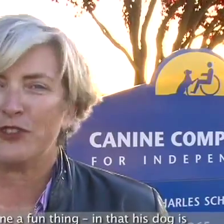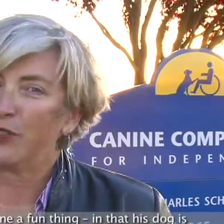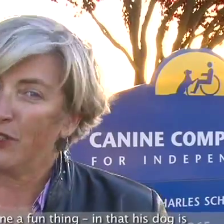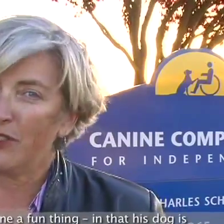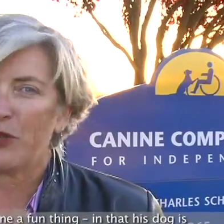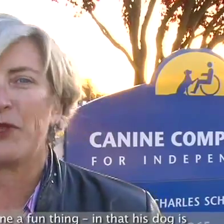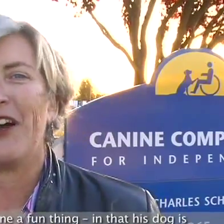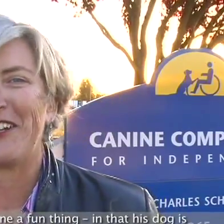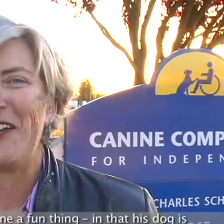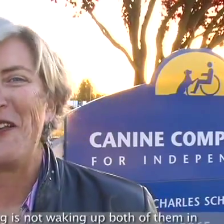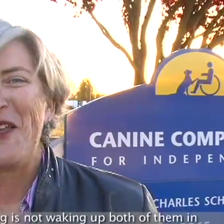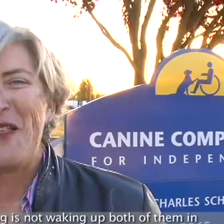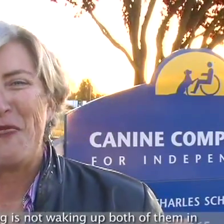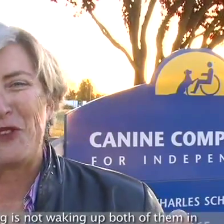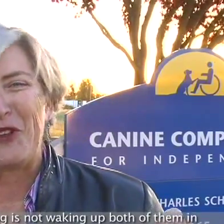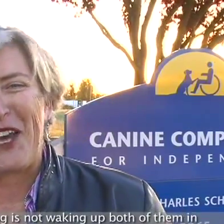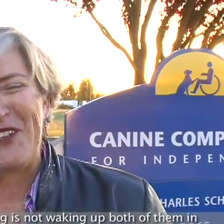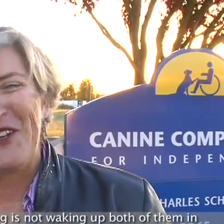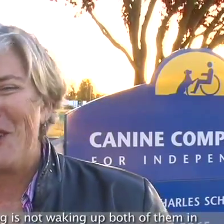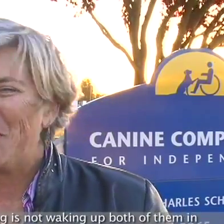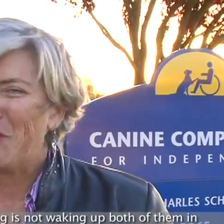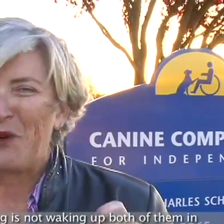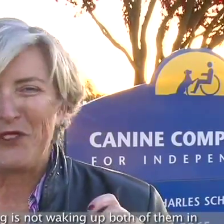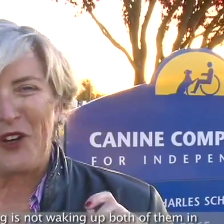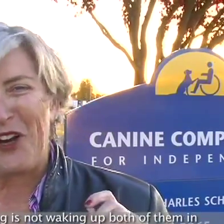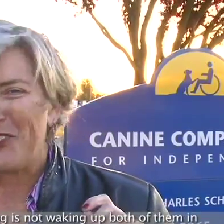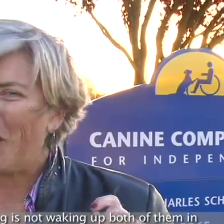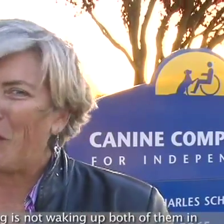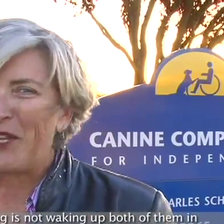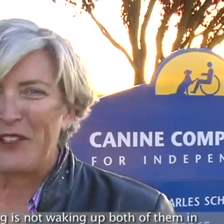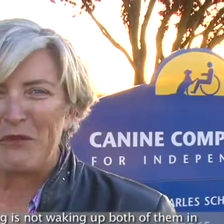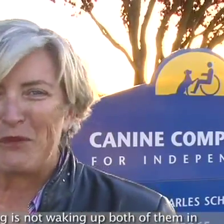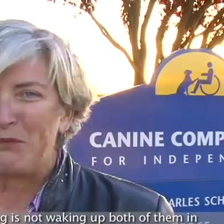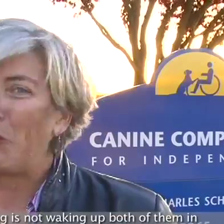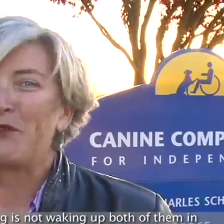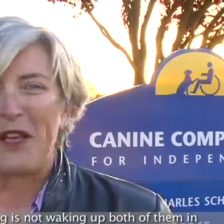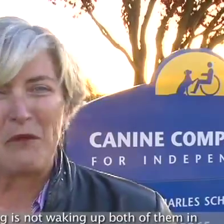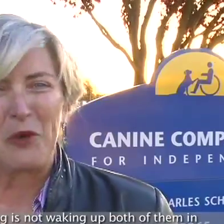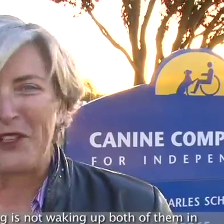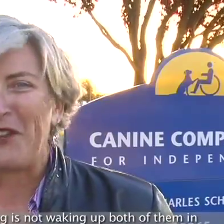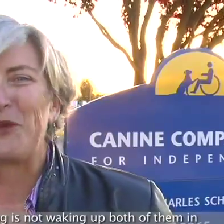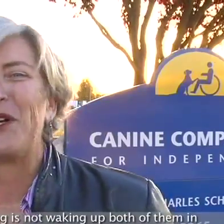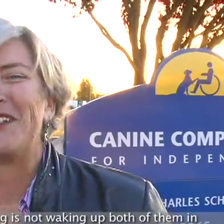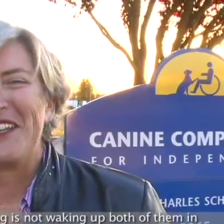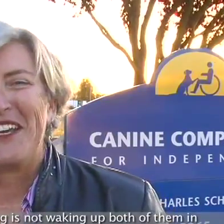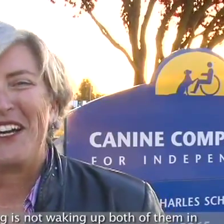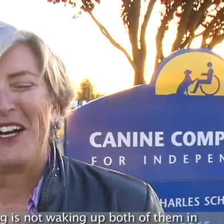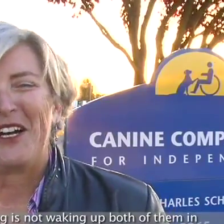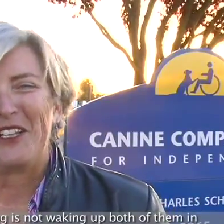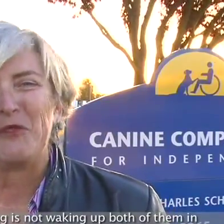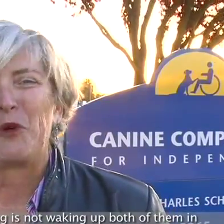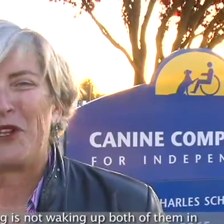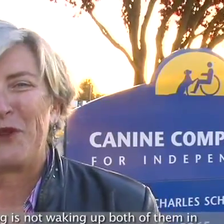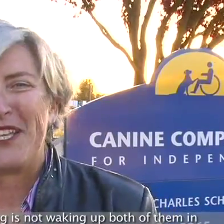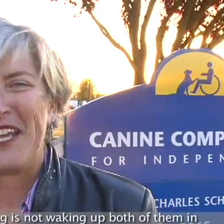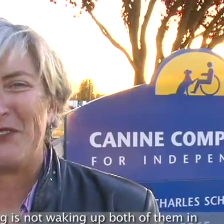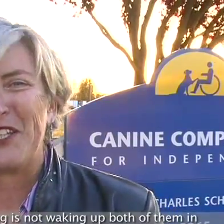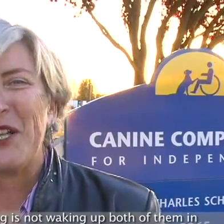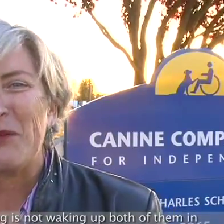her alarm clock, so that one dog is not waking up both of them or the other one in the morning when they have to get up and go